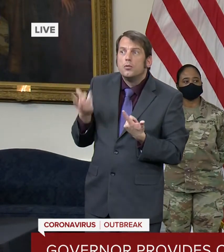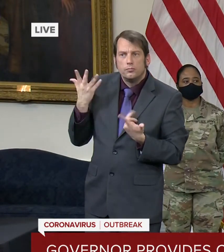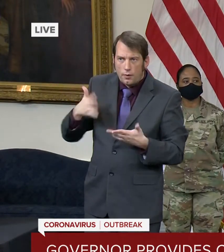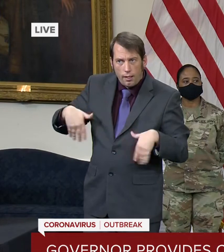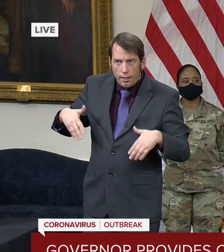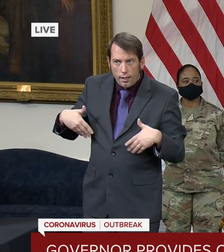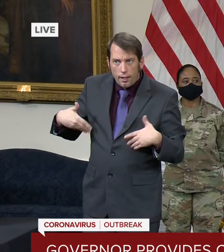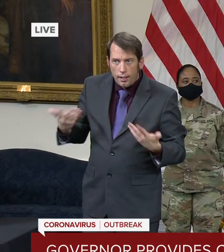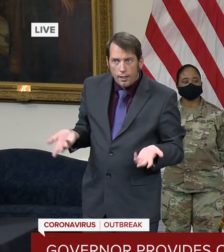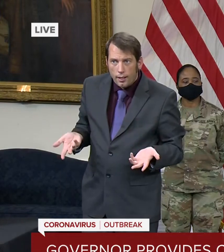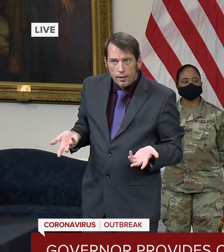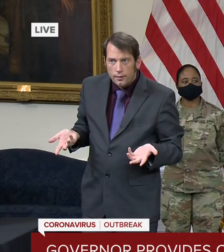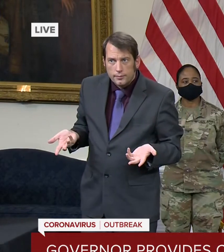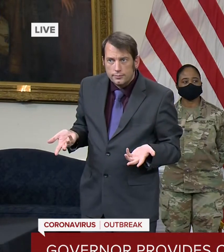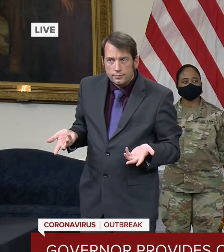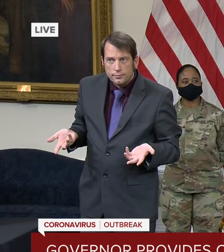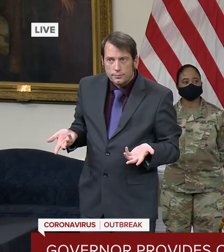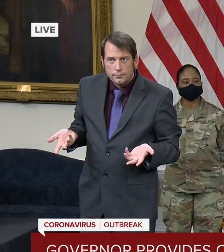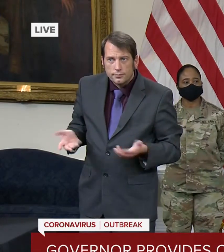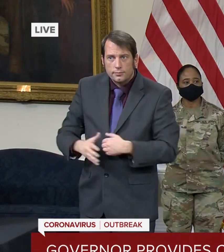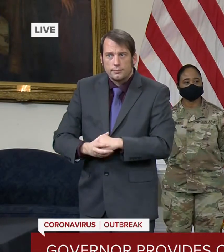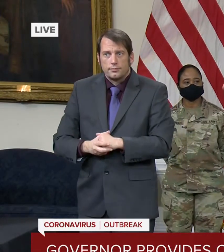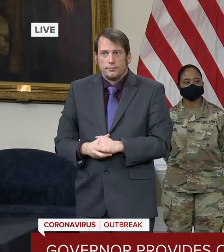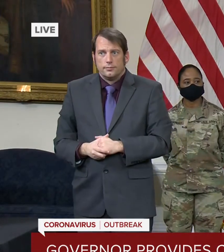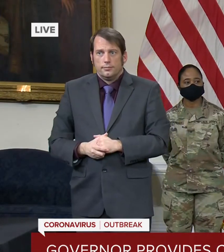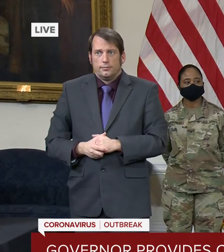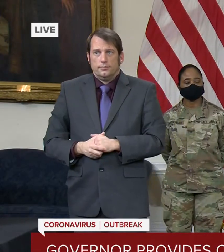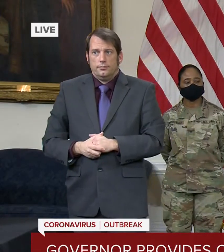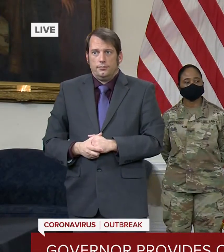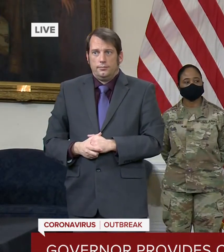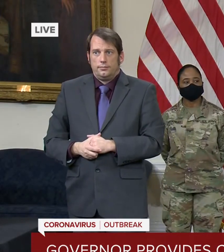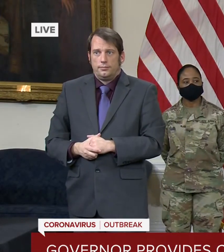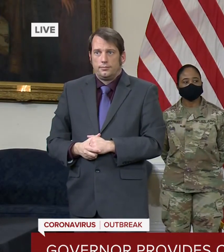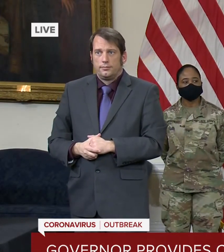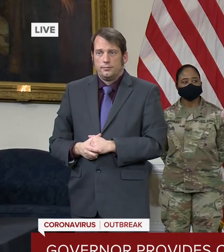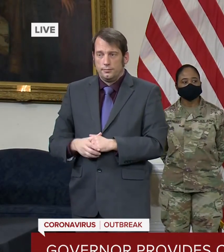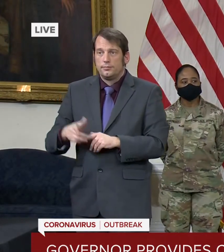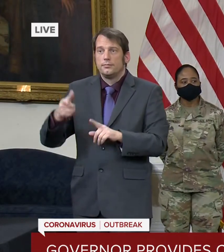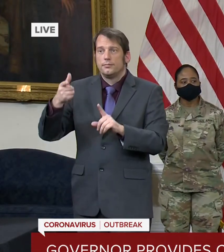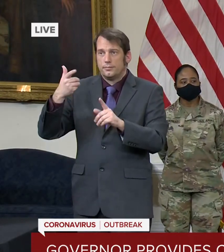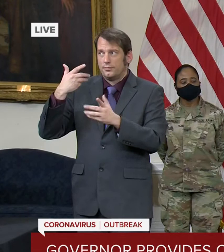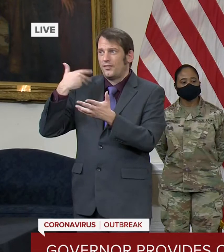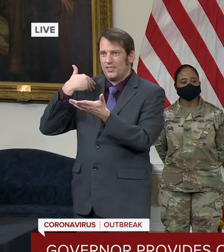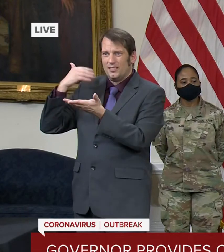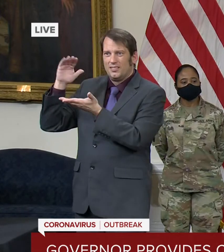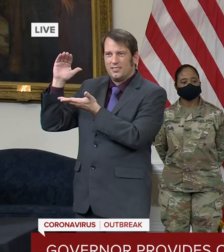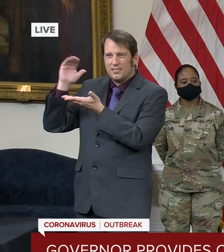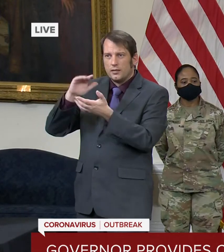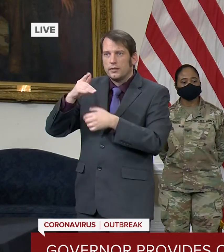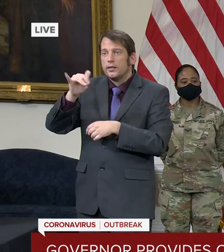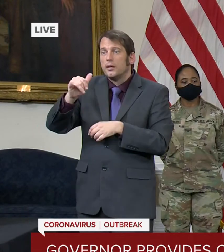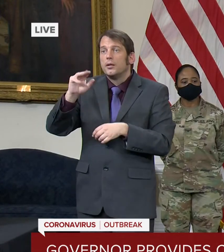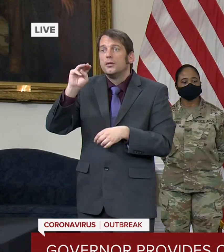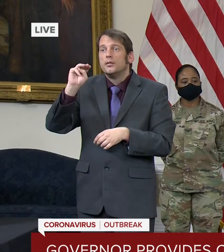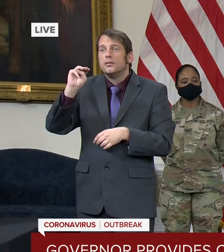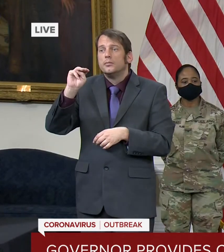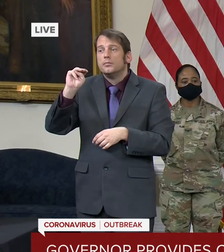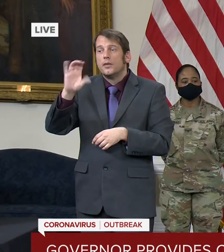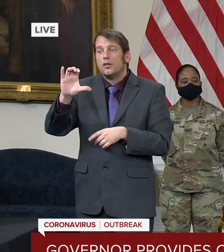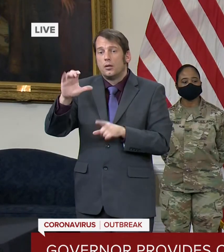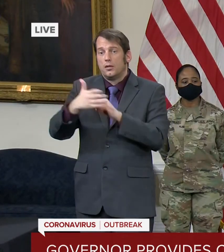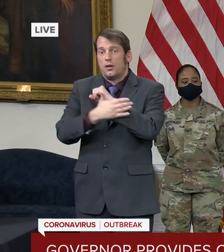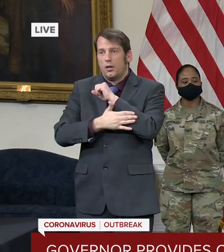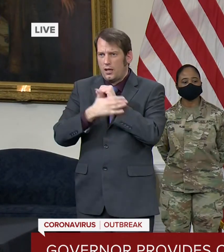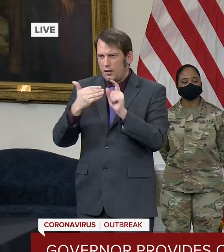have directed to I showed you the Montgomery County, a couple of 100 sites, and who did what percentage. Those numbers come out every day.